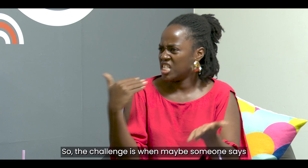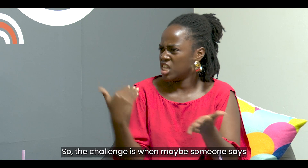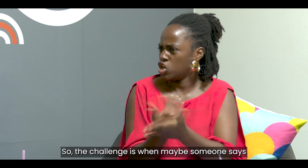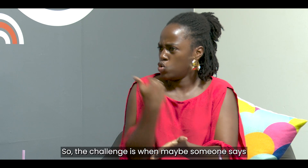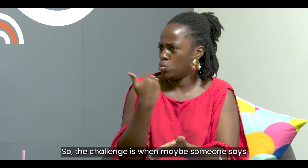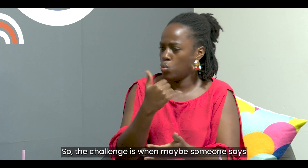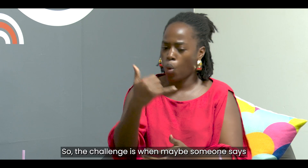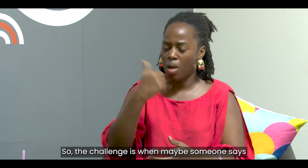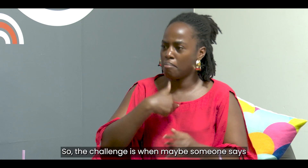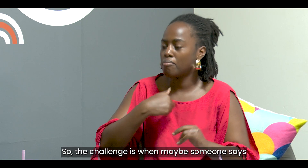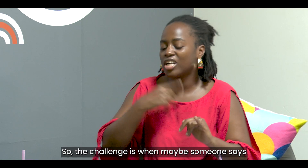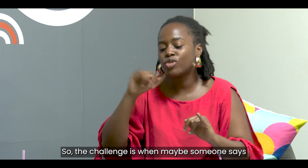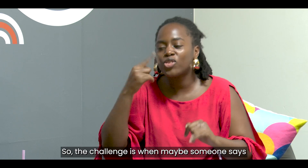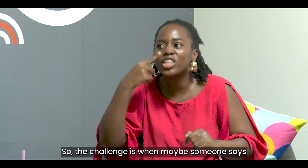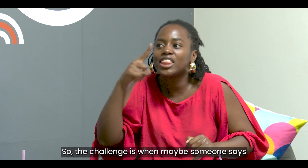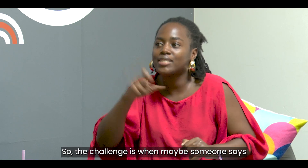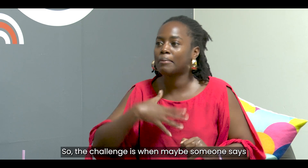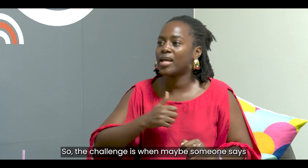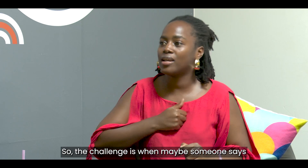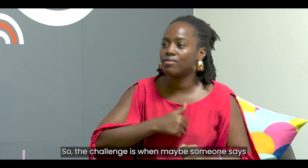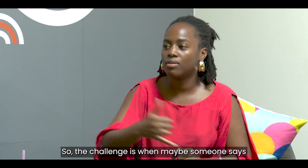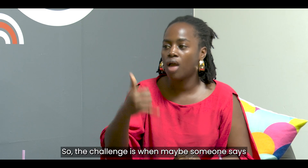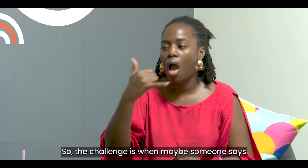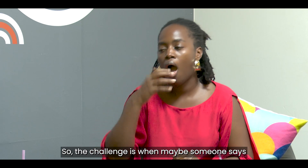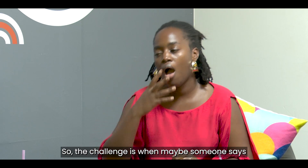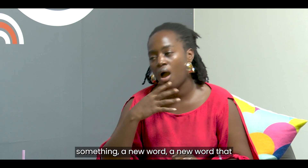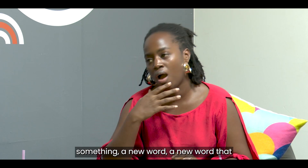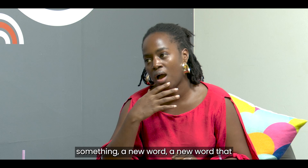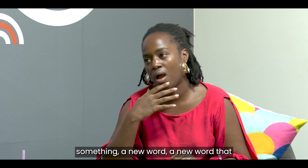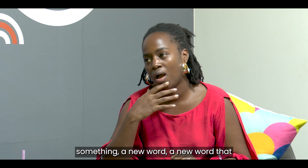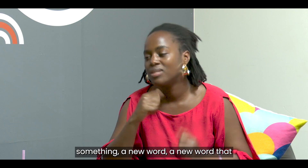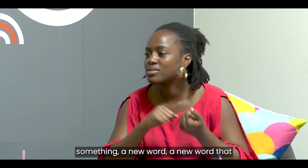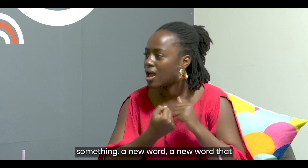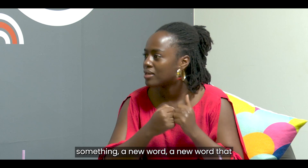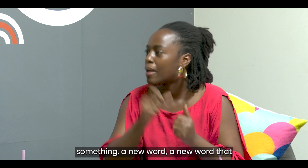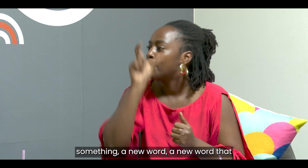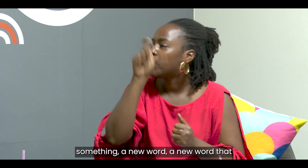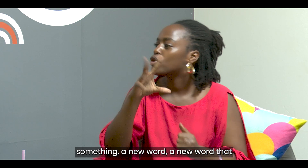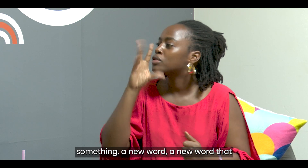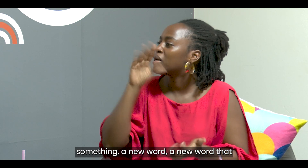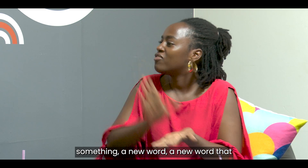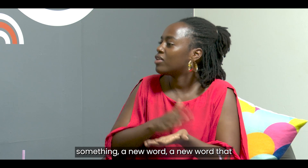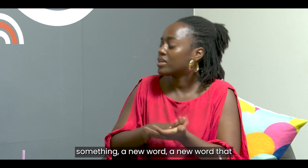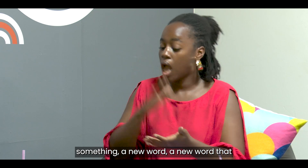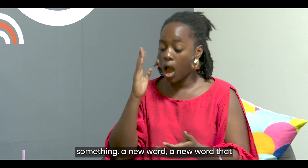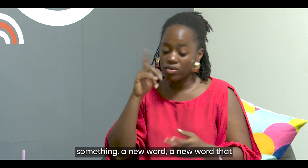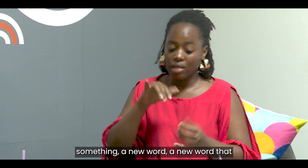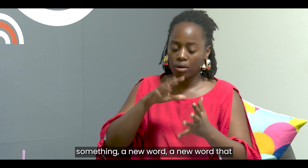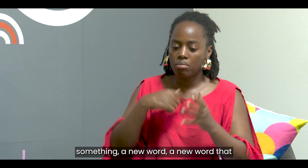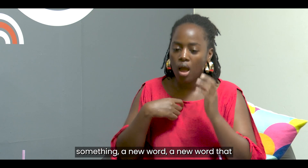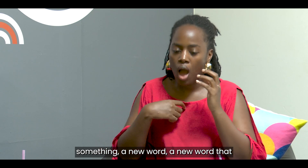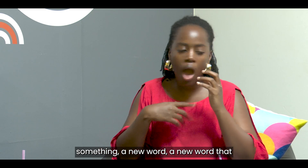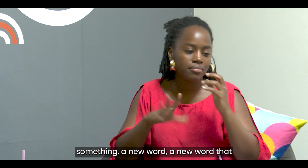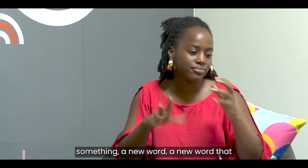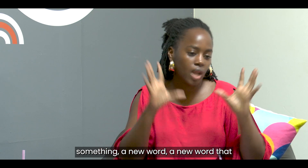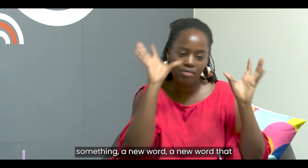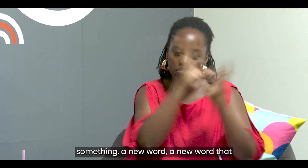challenge is when maybe someone says something, a new word, a new word that I